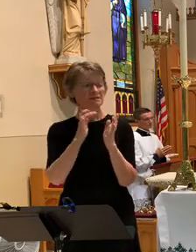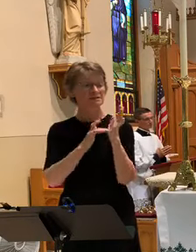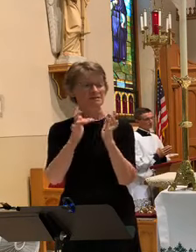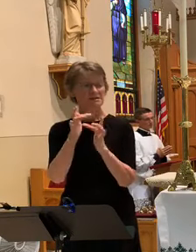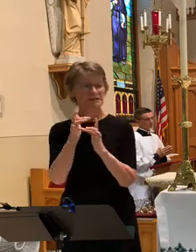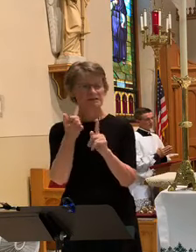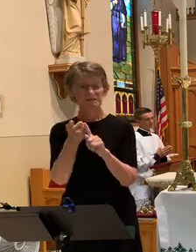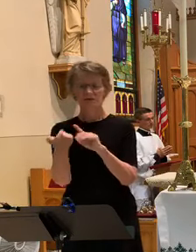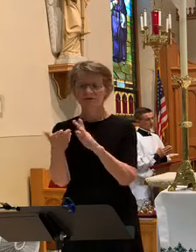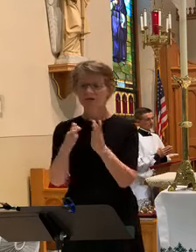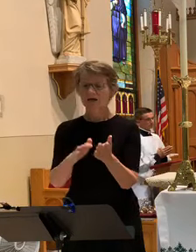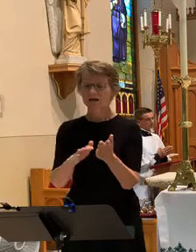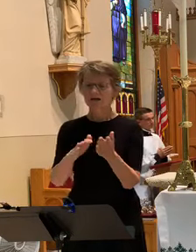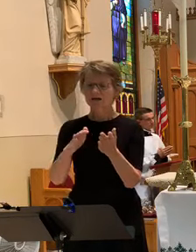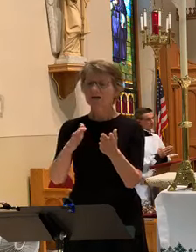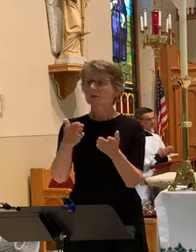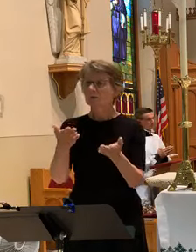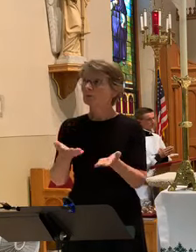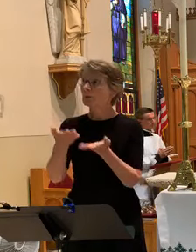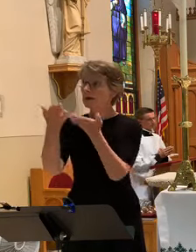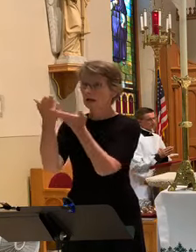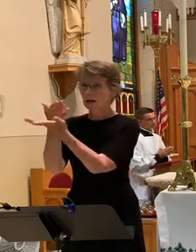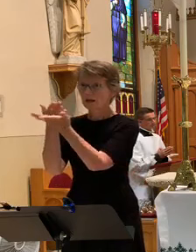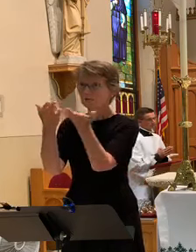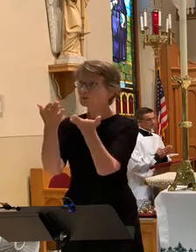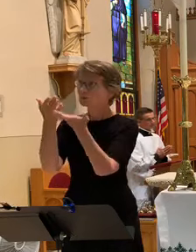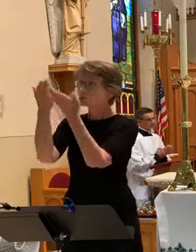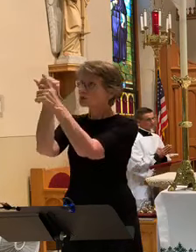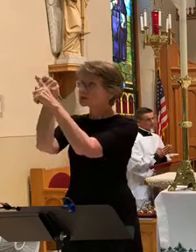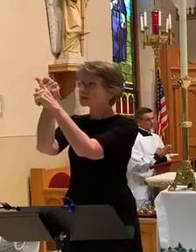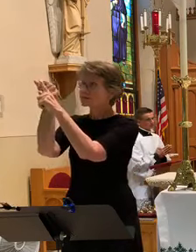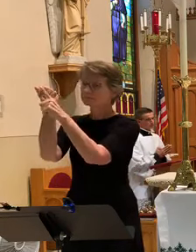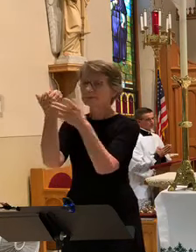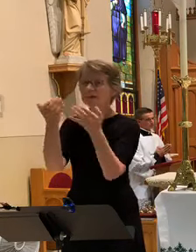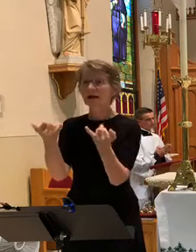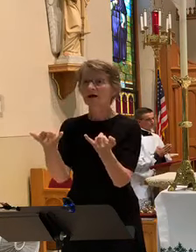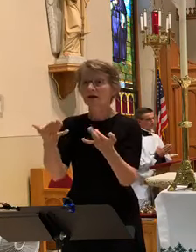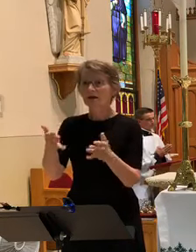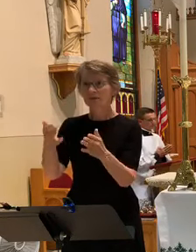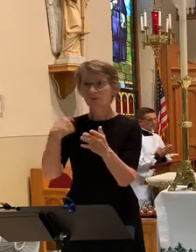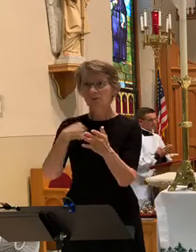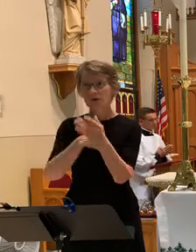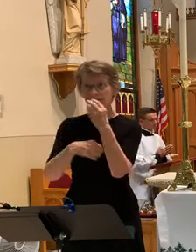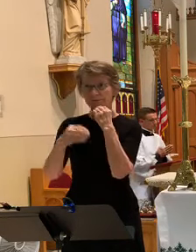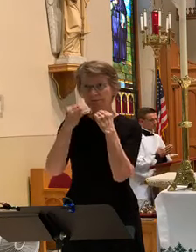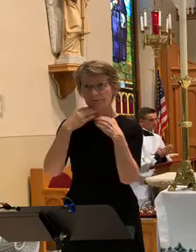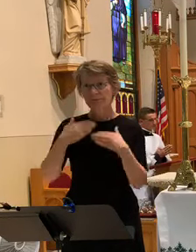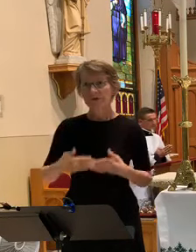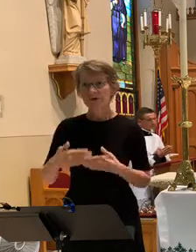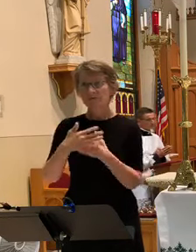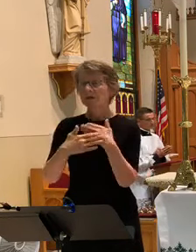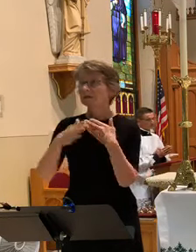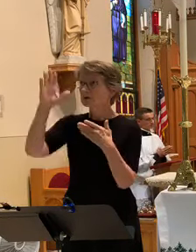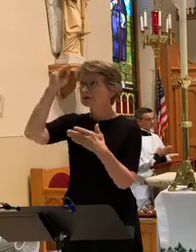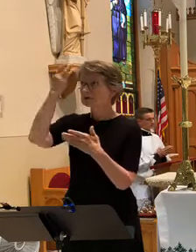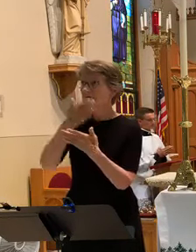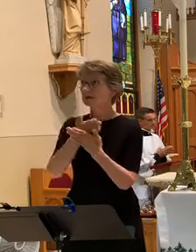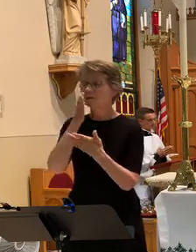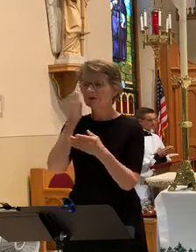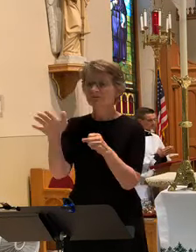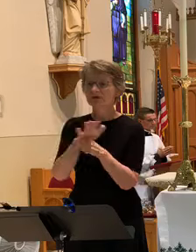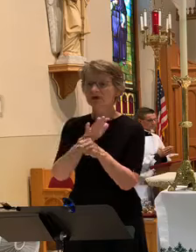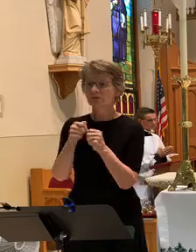whose death you will to reconcile us to yourself, grant that we who are nourished by the body and blood of your Son and filled